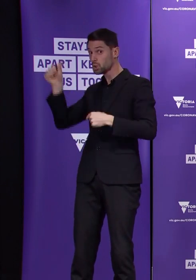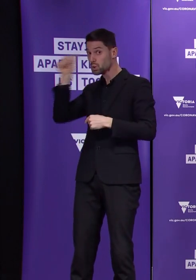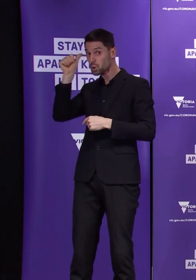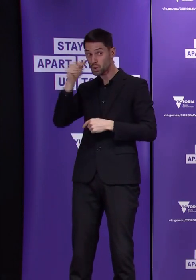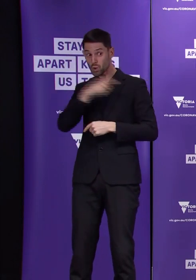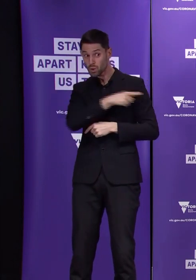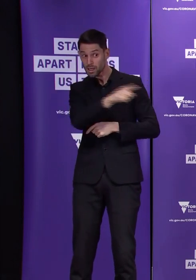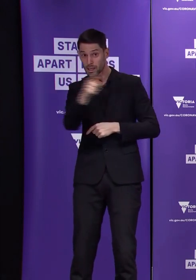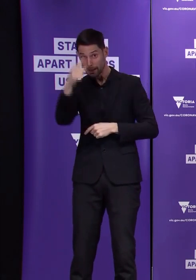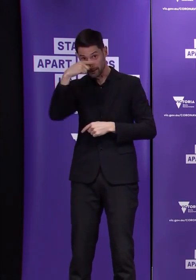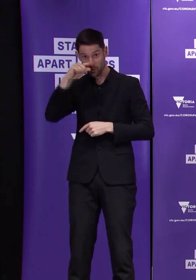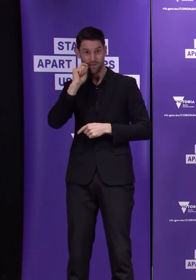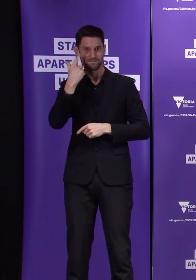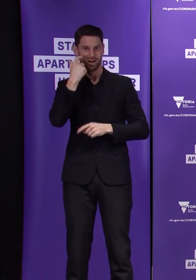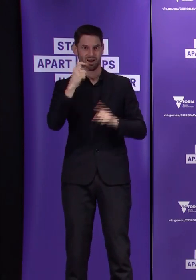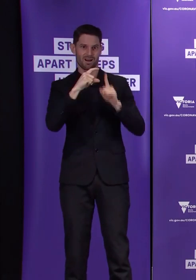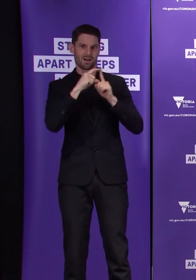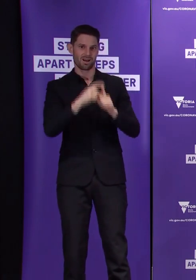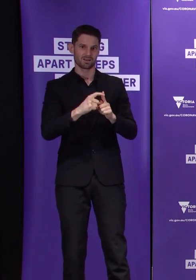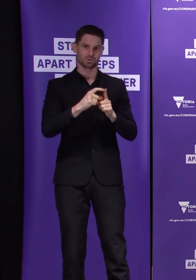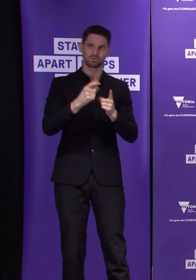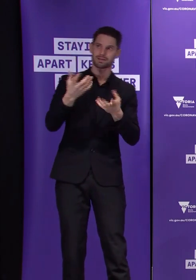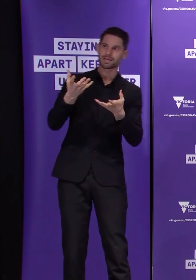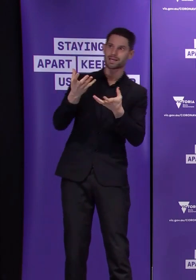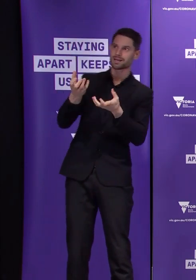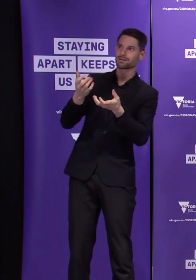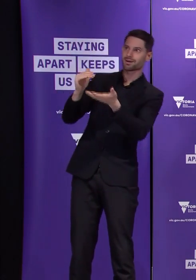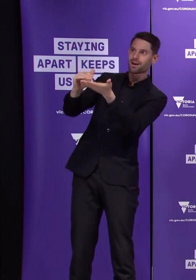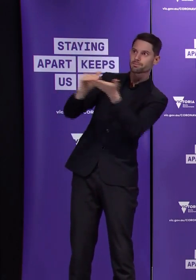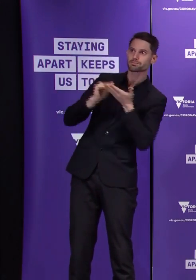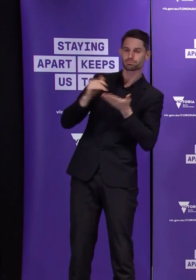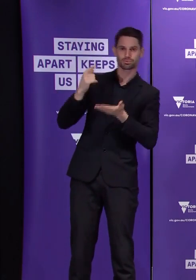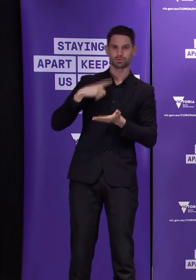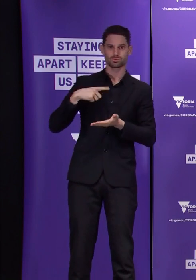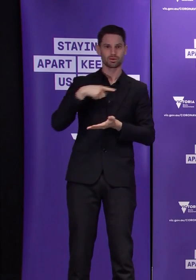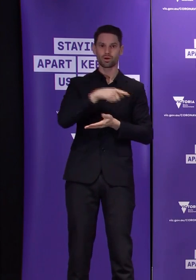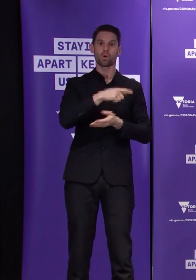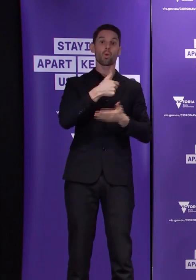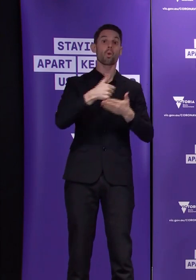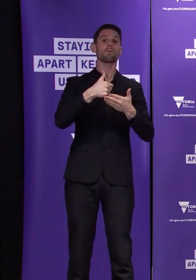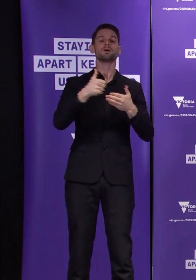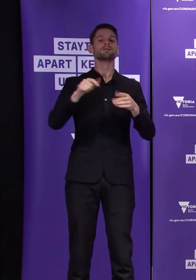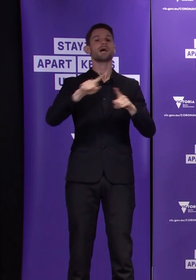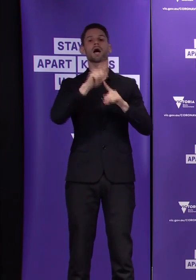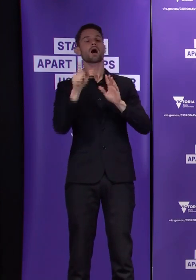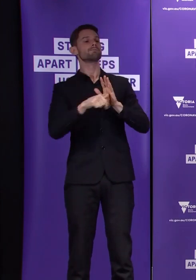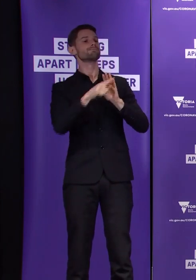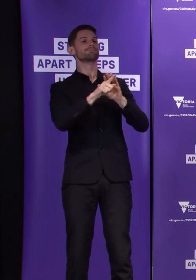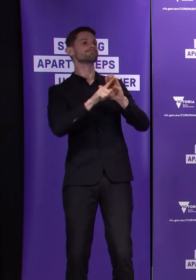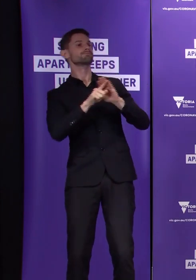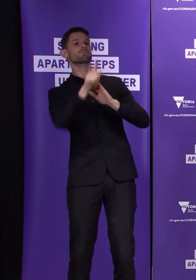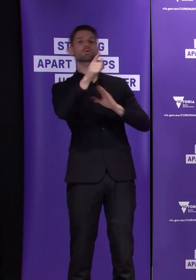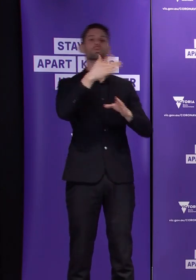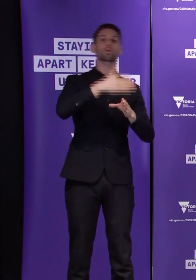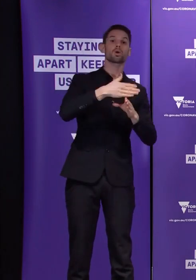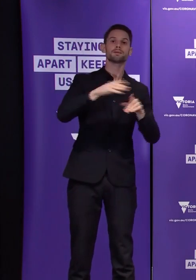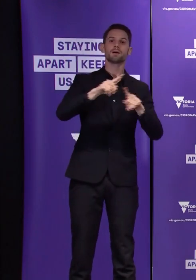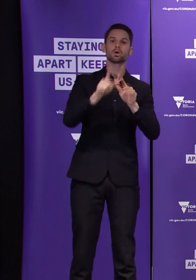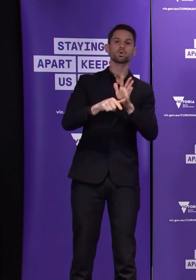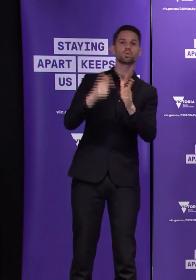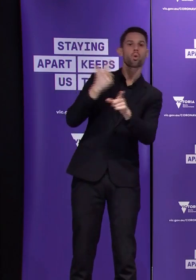help in a situation where they're not moving around the community and having all the interactions that they would normally have in a community through schools